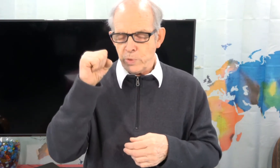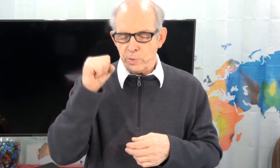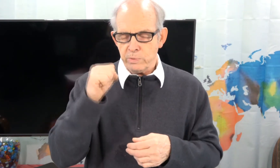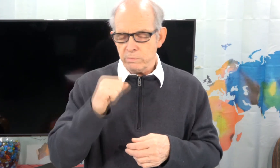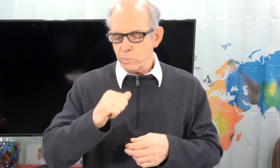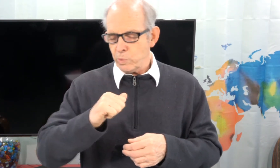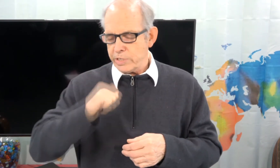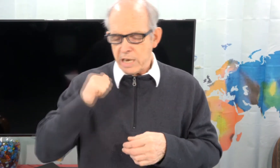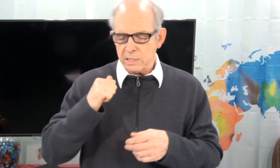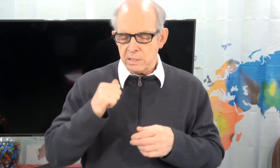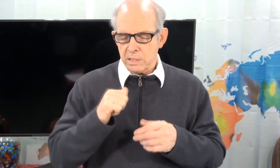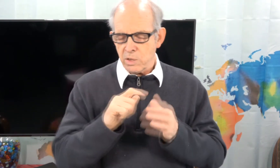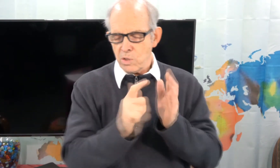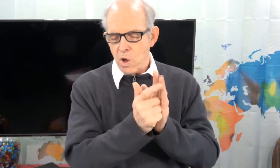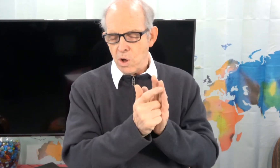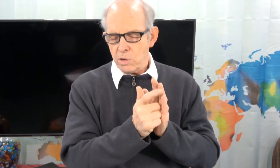refuse, we accept the